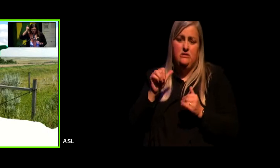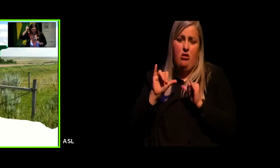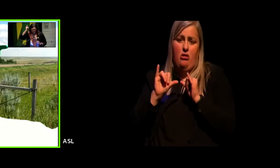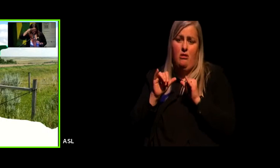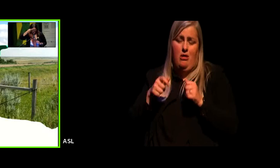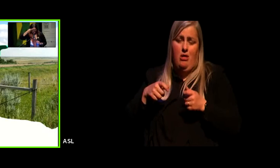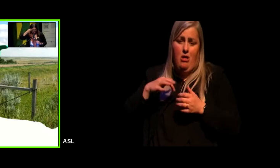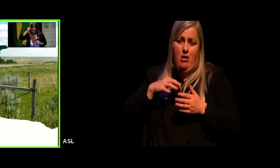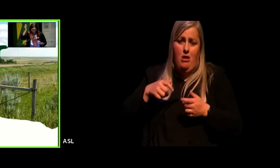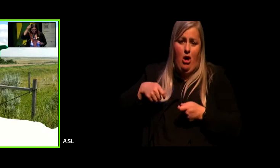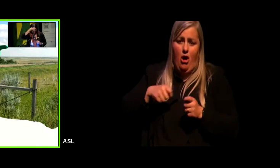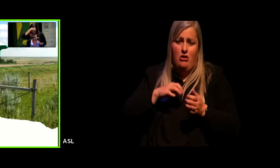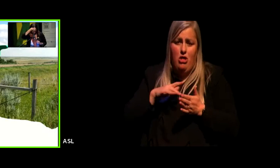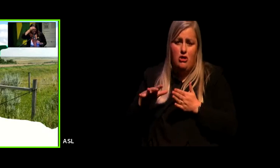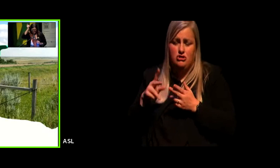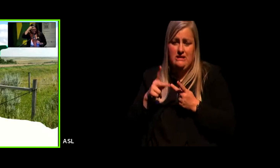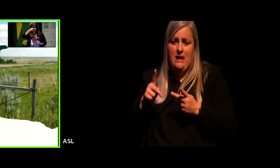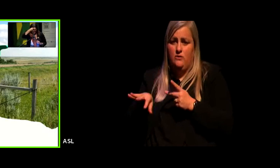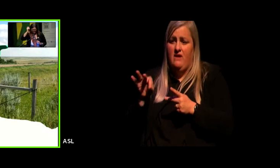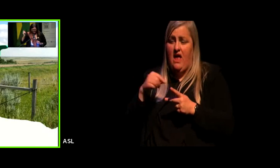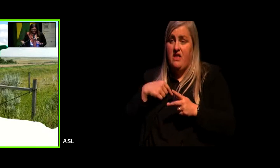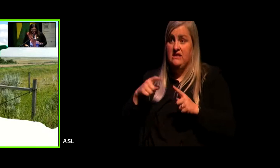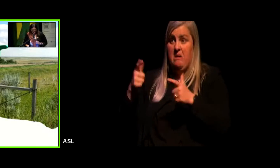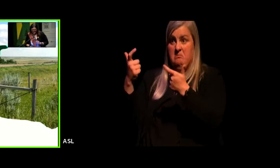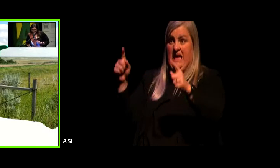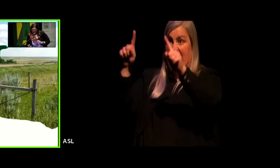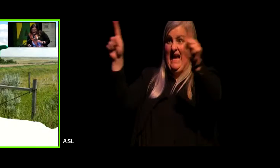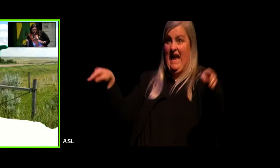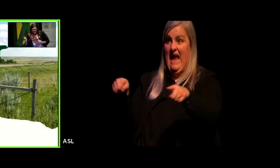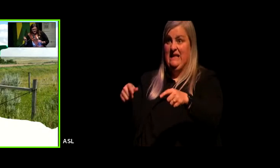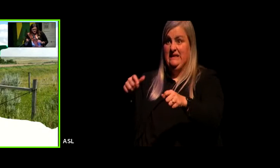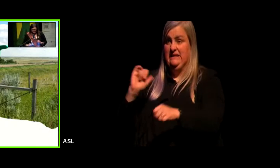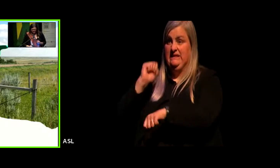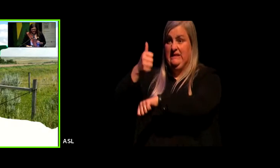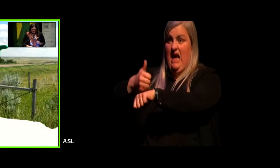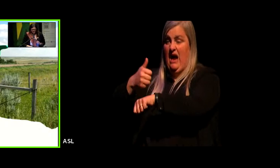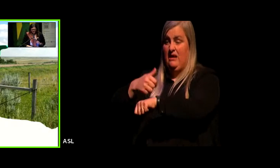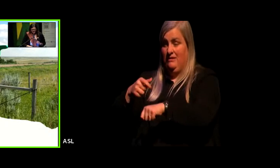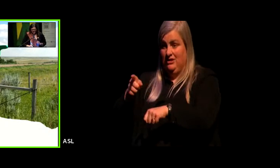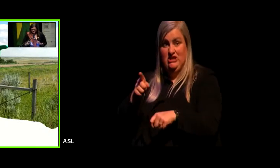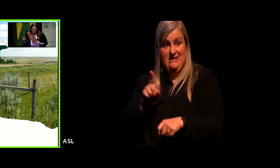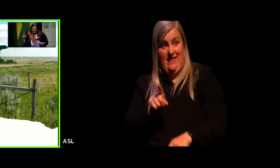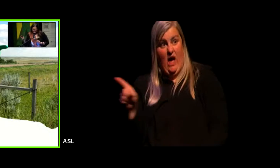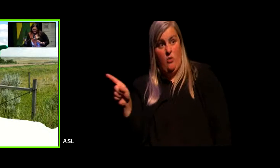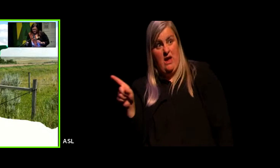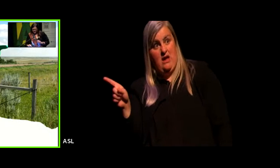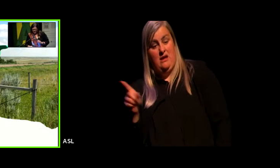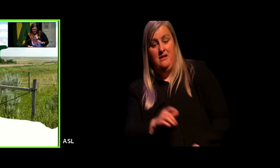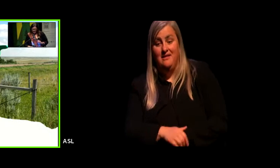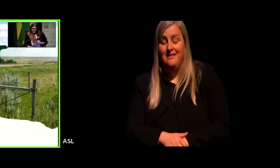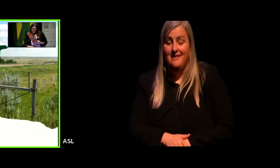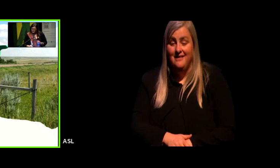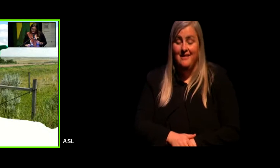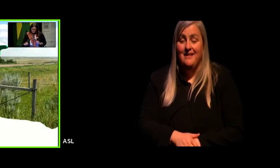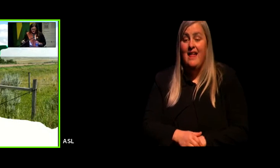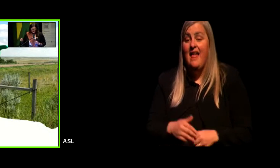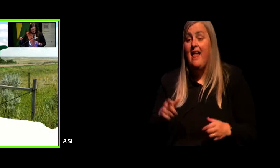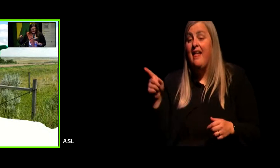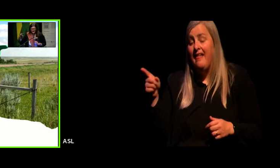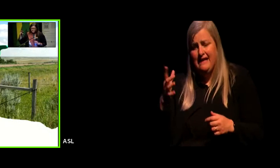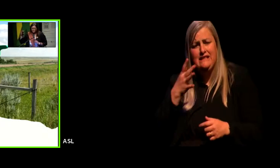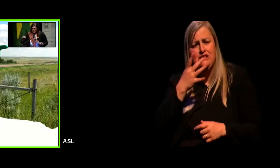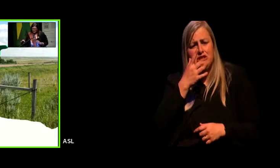big giant sign, just points this way. Really interesting place because it had multiple occupations.